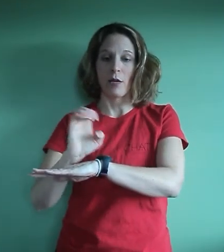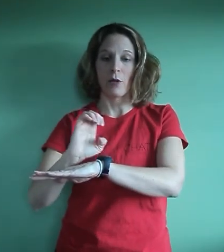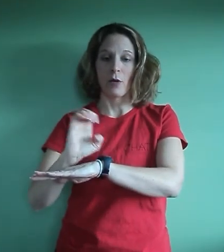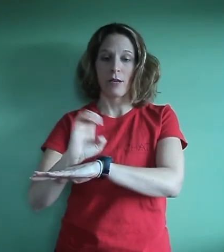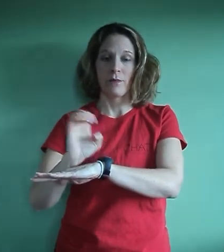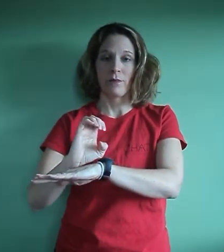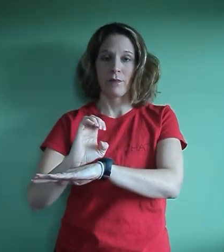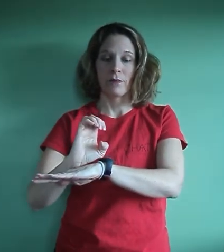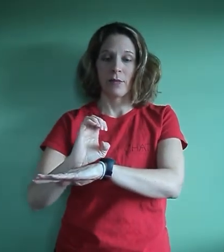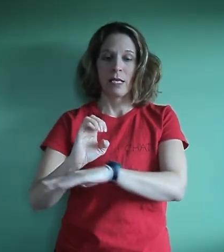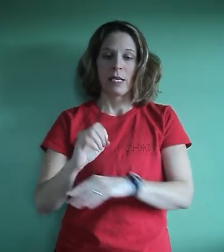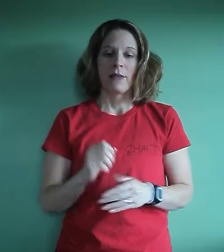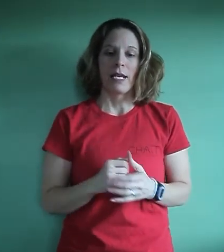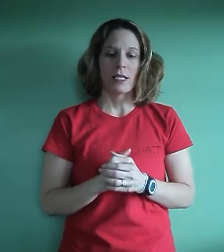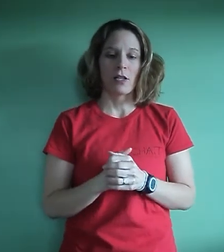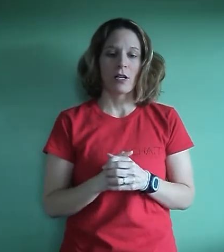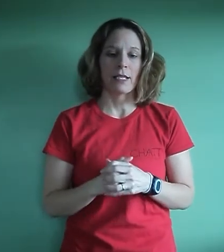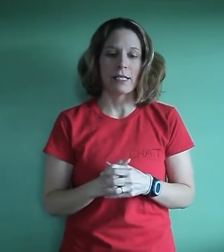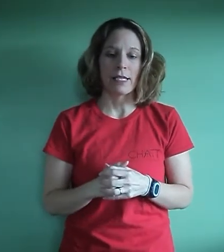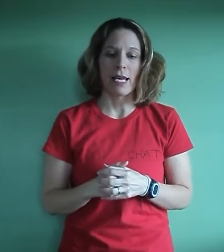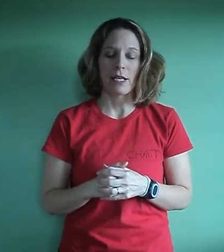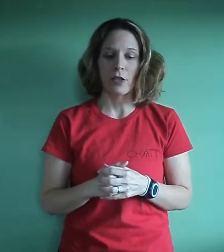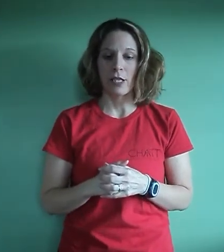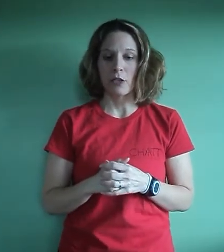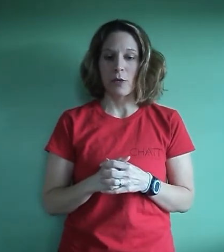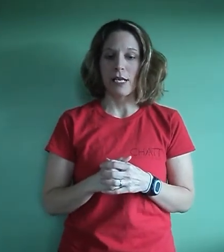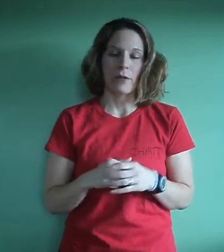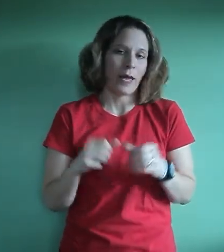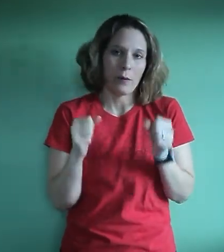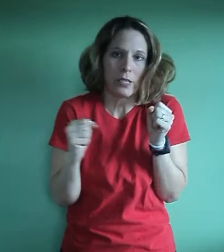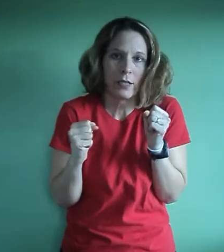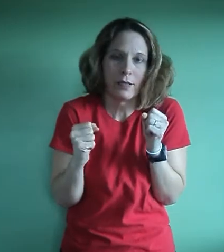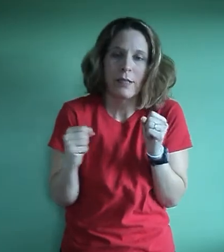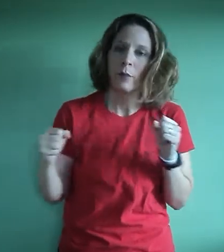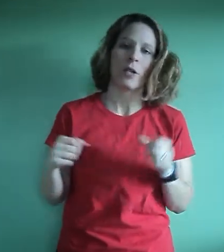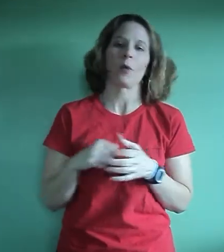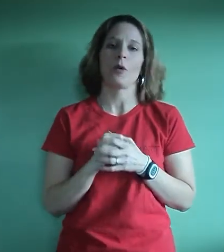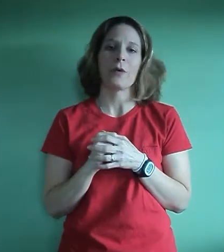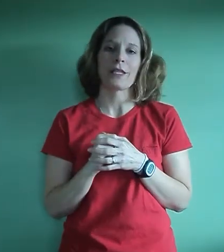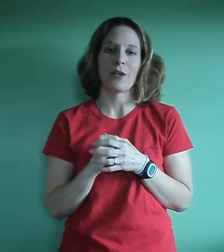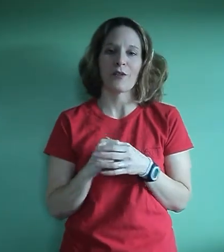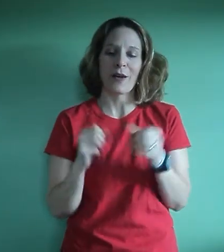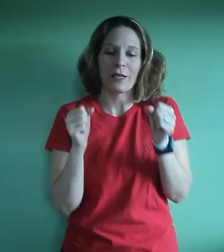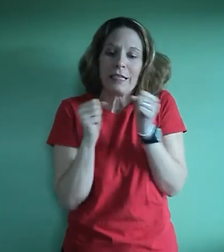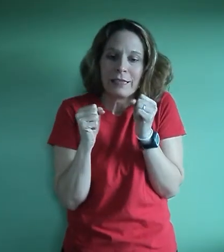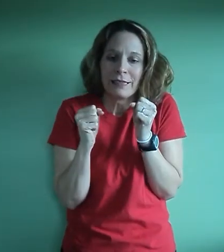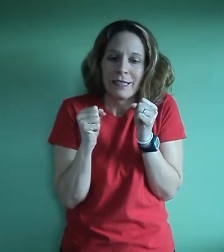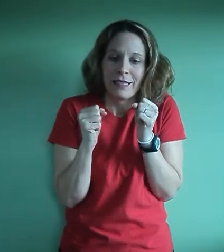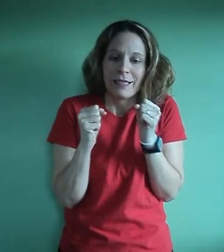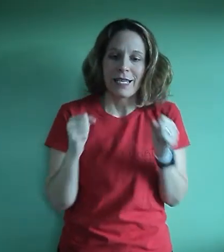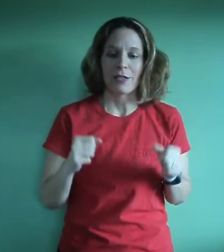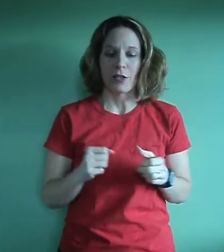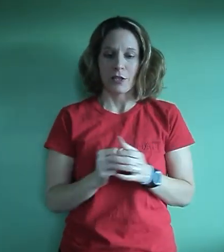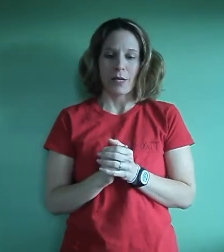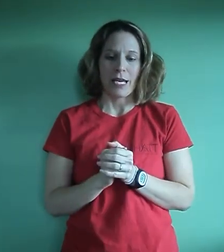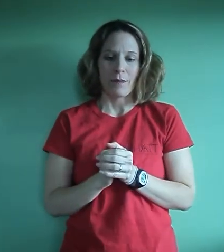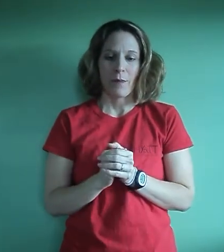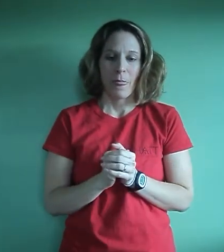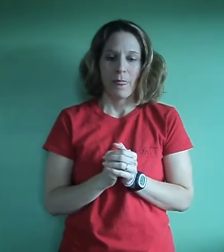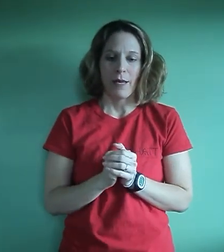Ecuador. The next card is the Antarctic Treaty, and for that we're just going to pretend we'll close. That's all for that one. The Antarctic Treaty. And the